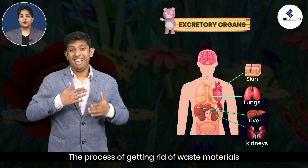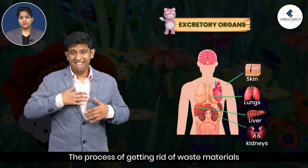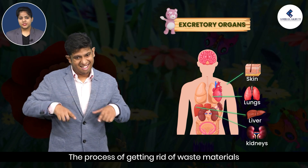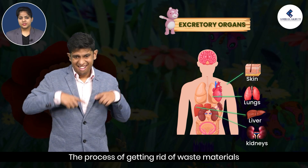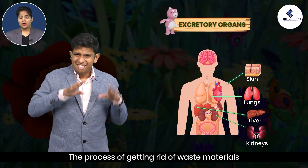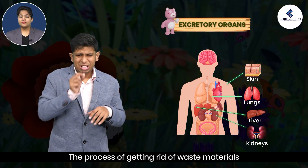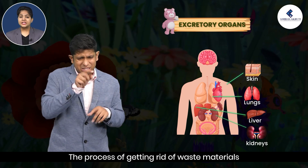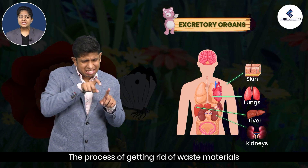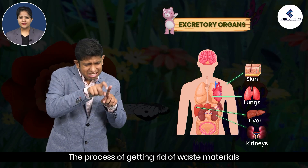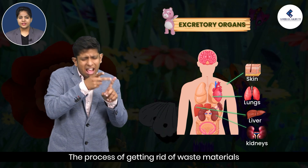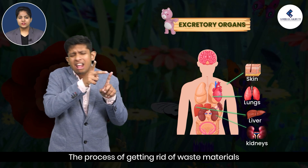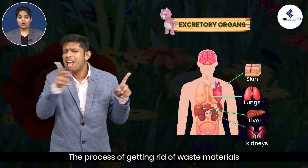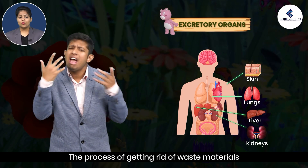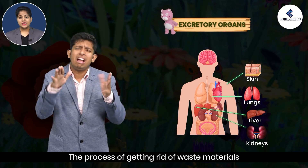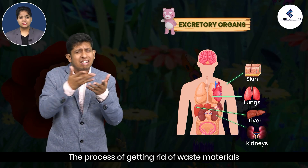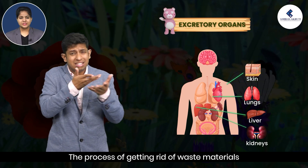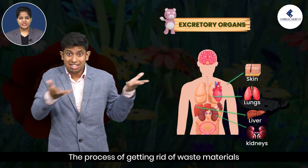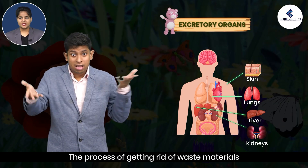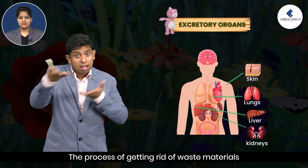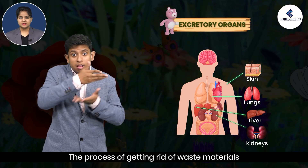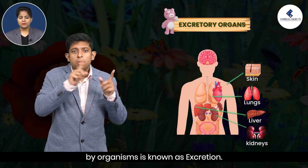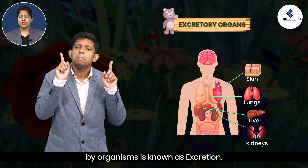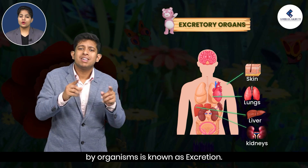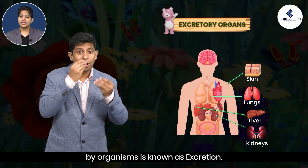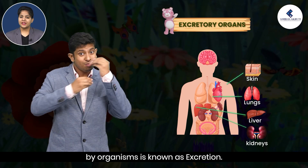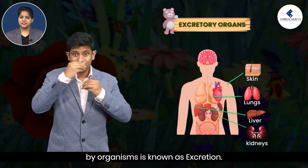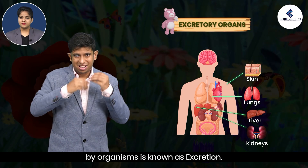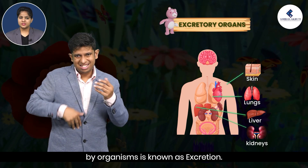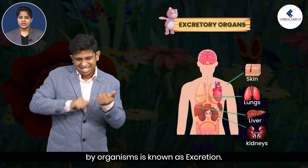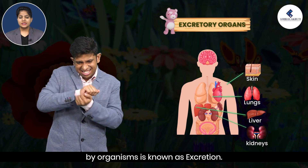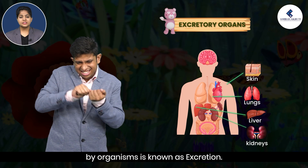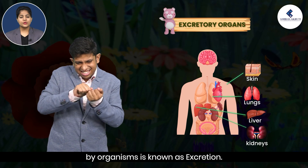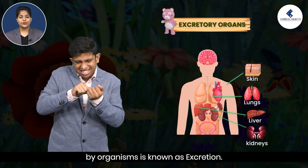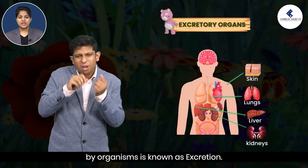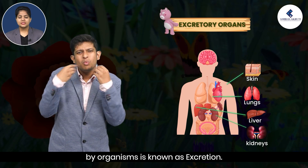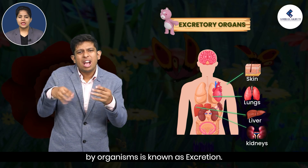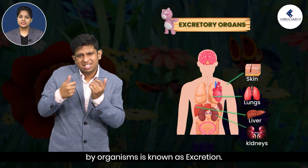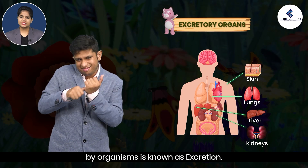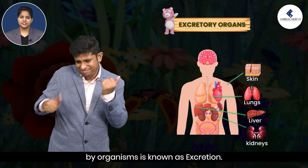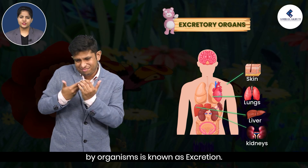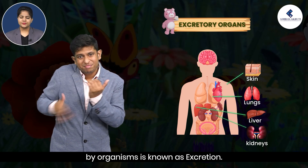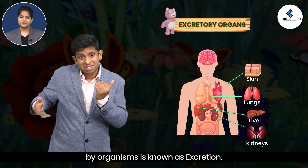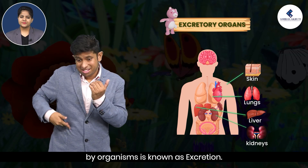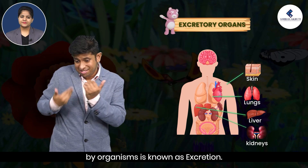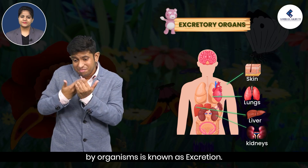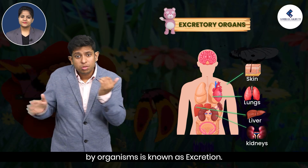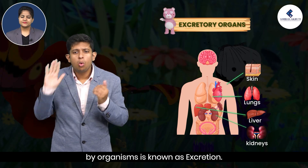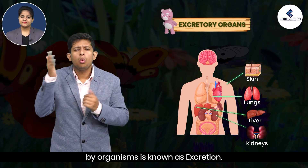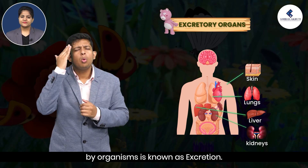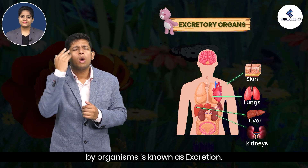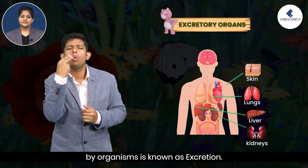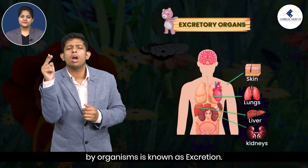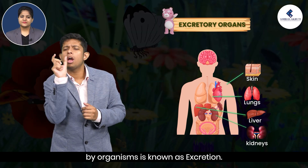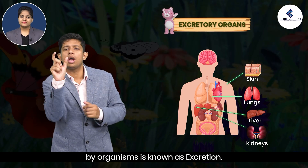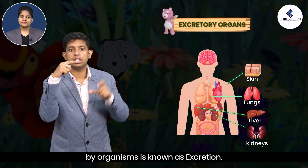The process of getting rid of waste materials by organisms is known as excretion.